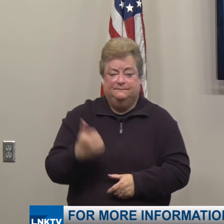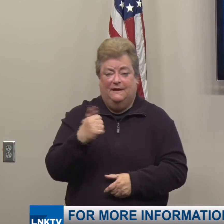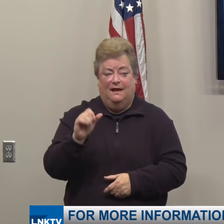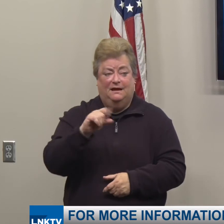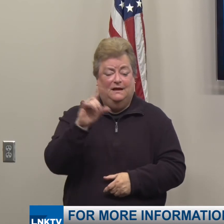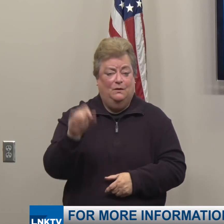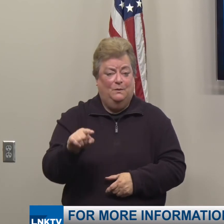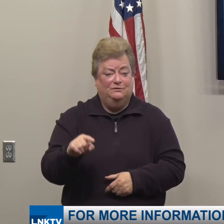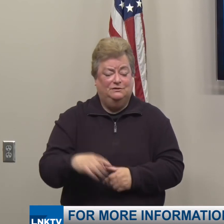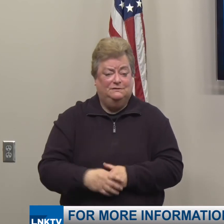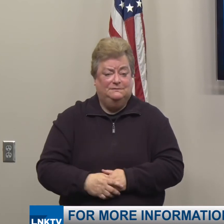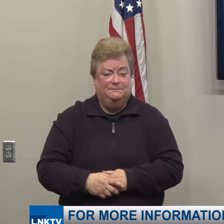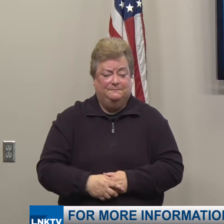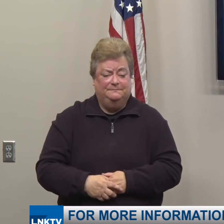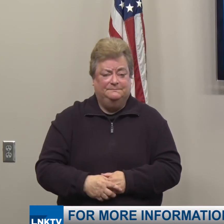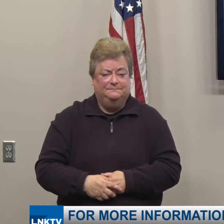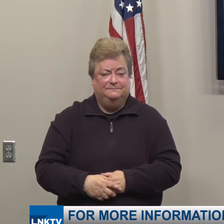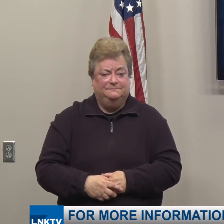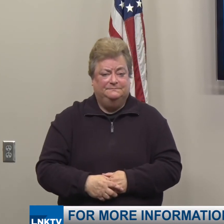Other questions from the media?